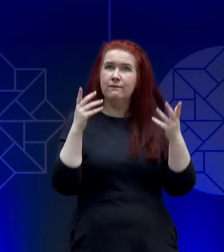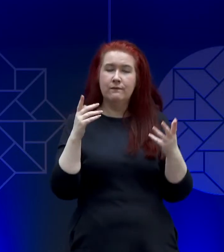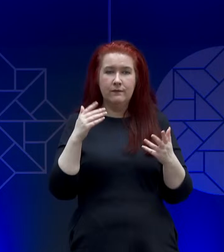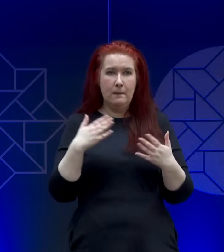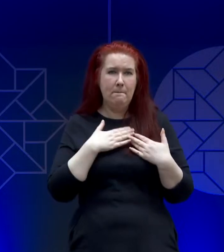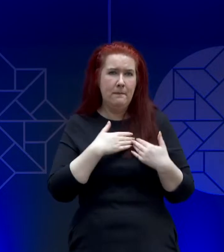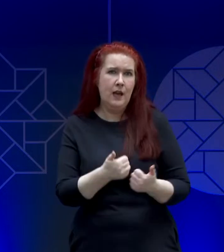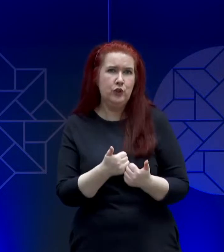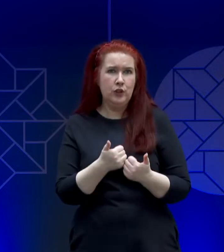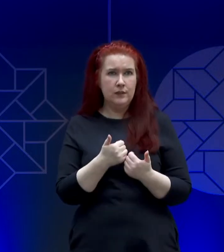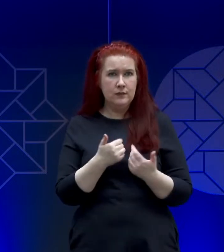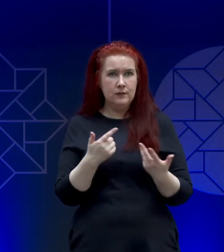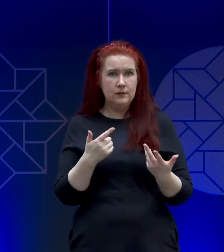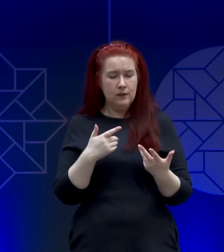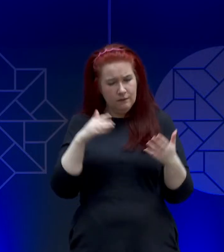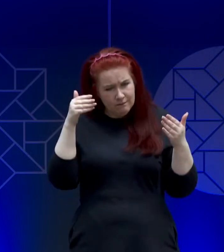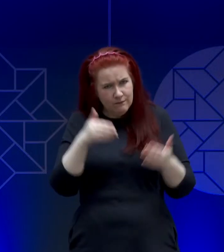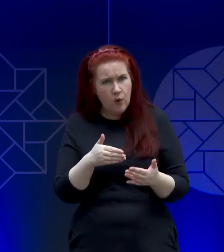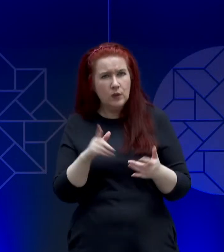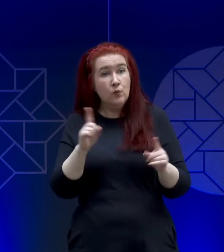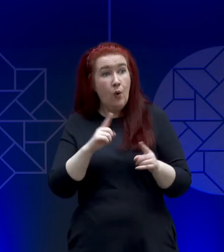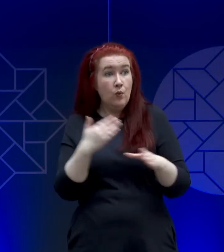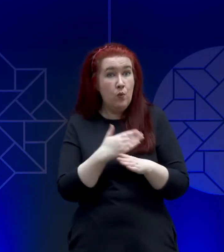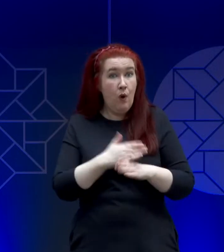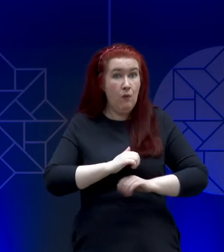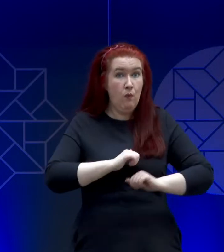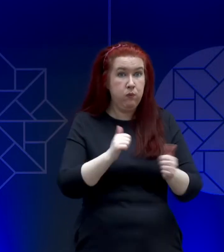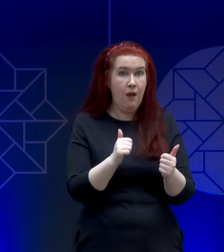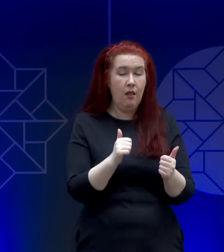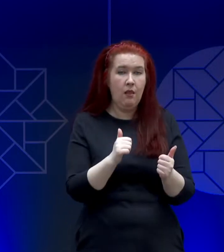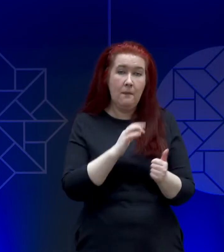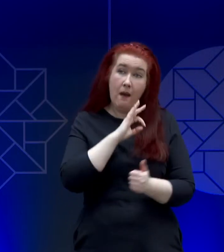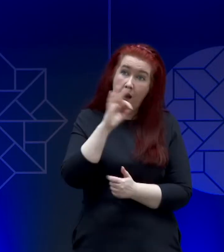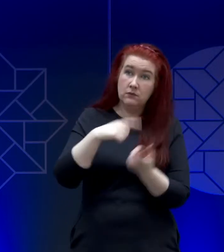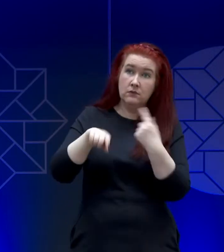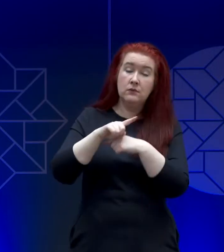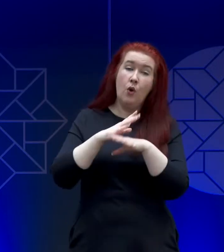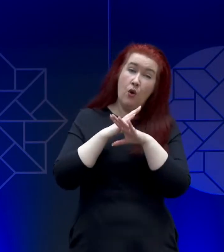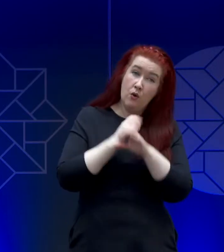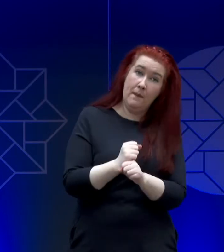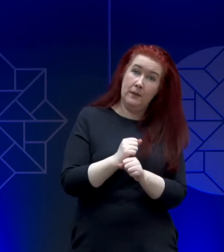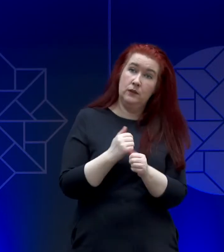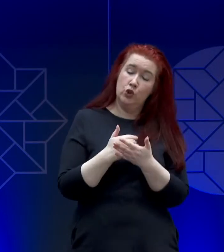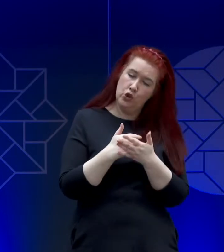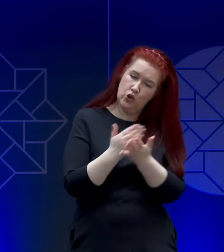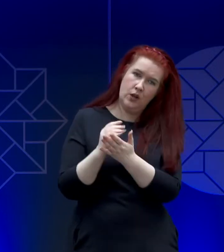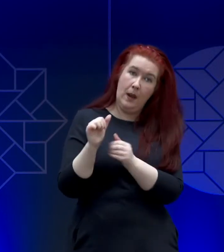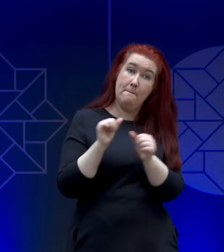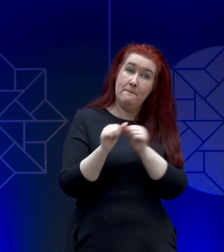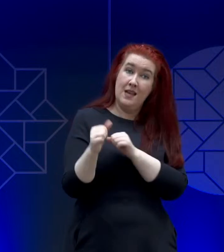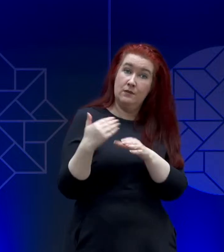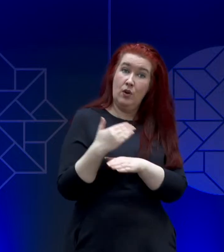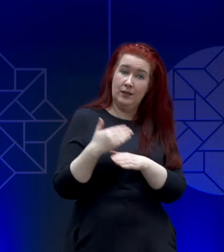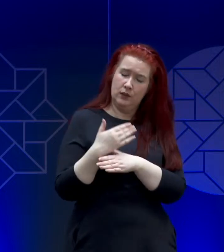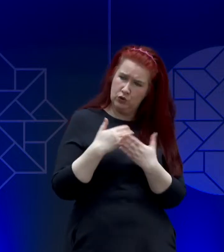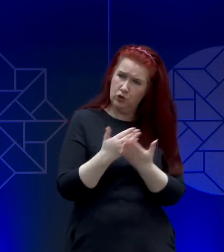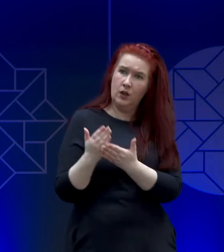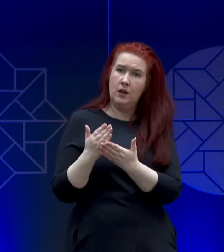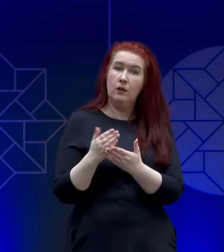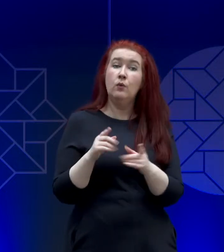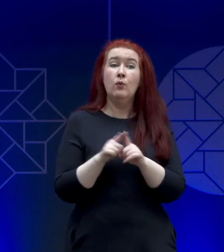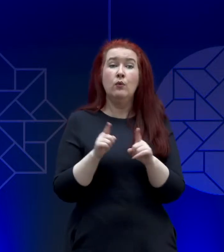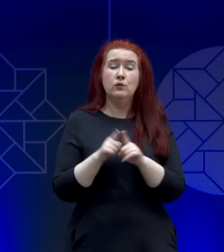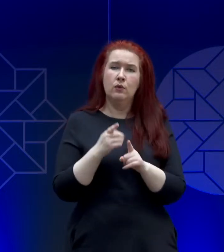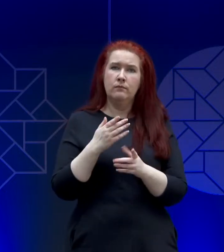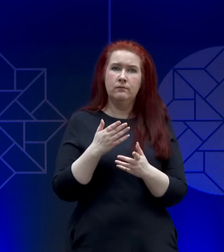innovation, for a renewed focus on what works, for a commitment to sharing best practice, and an effort to serve and support